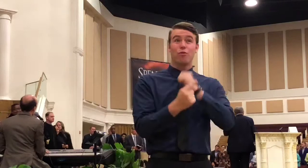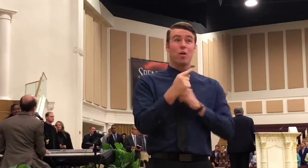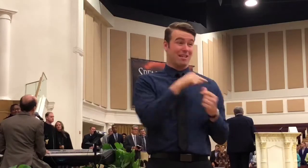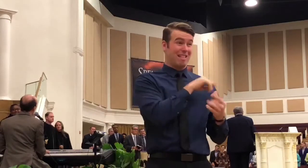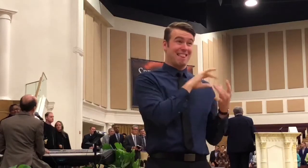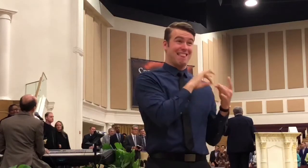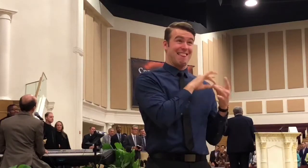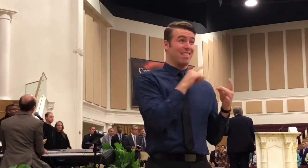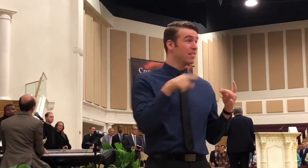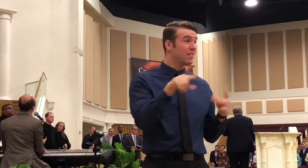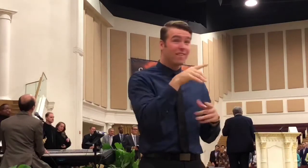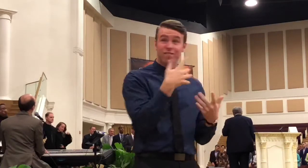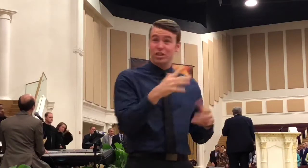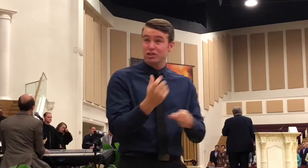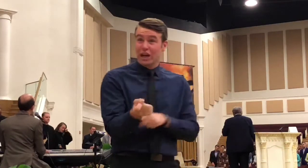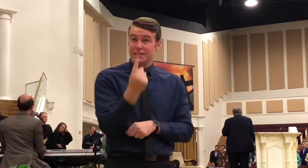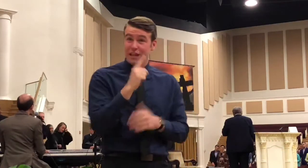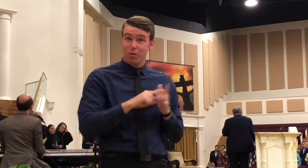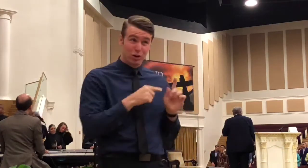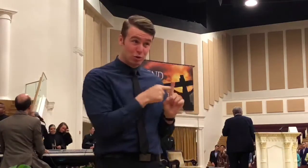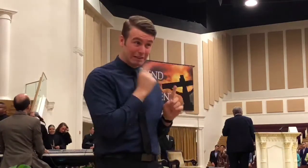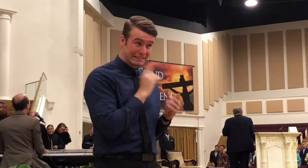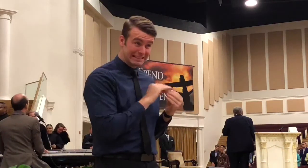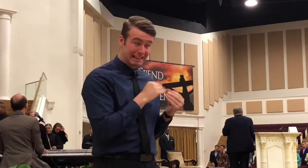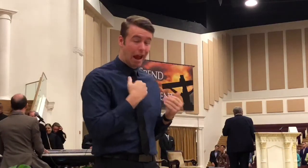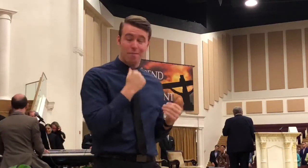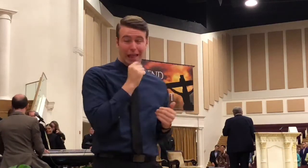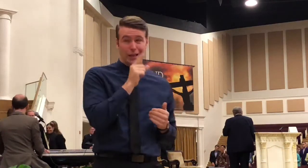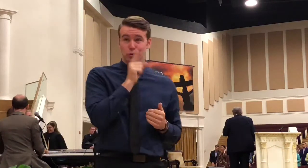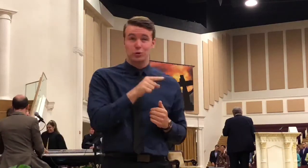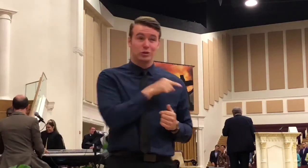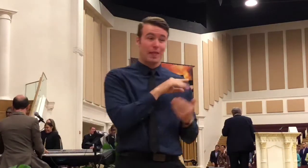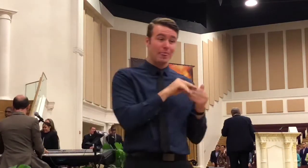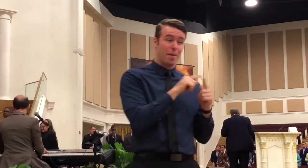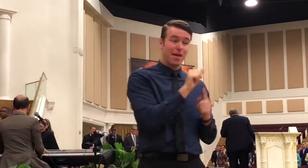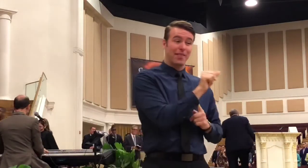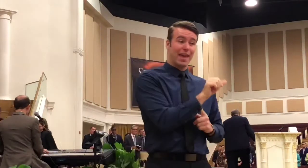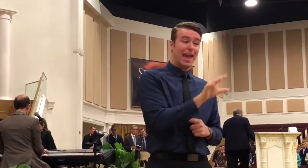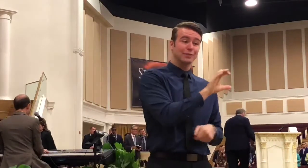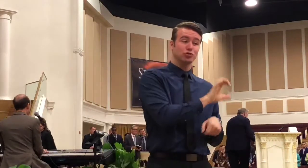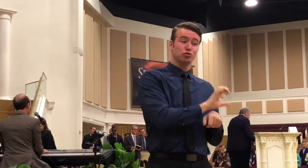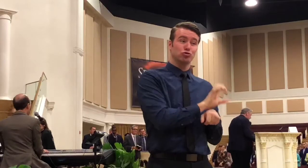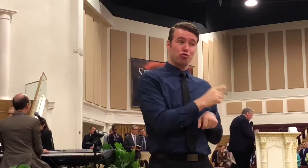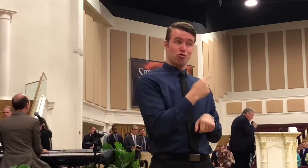what you're saying about the Asian church.